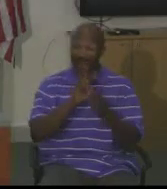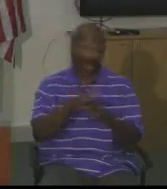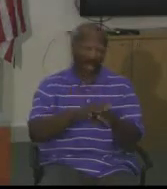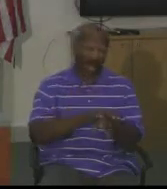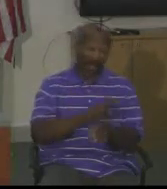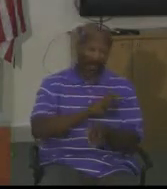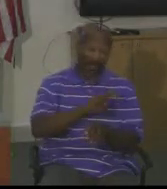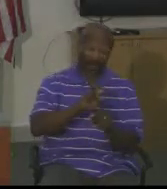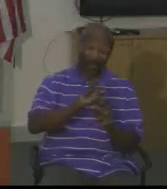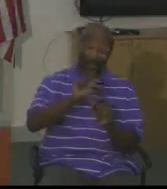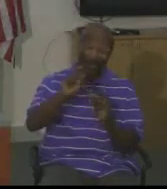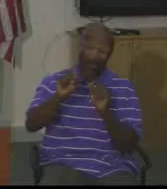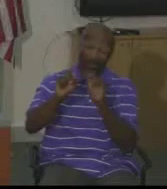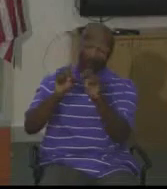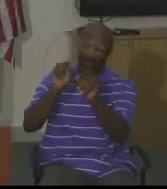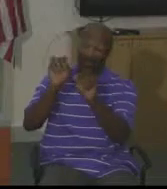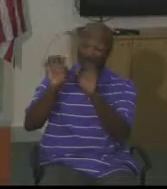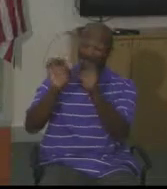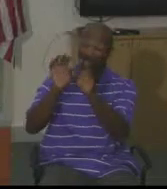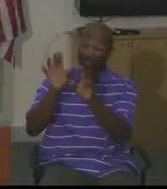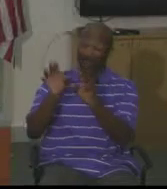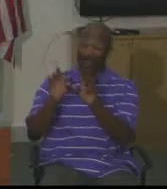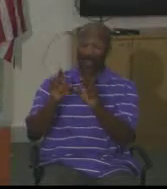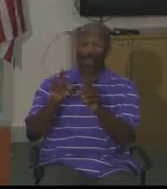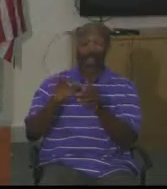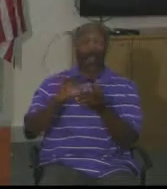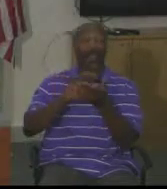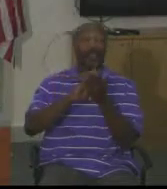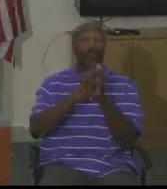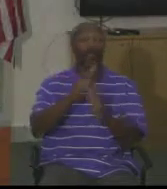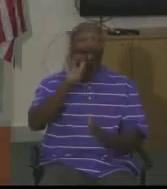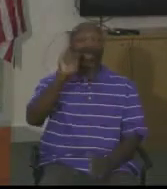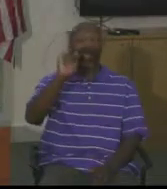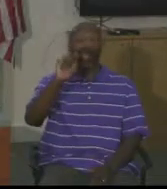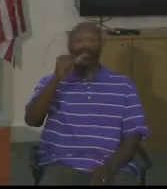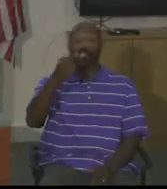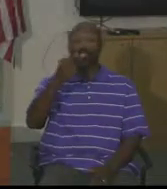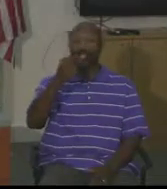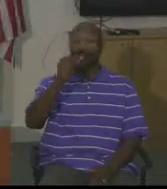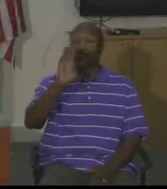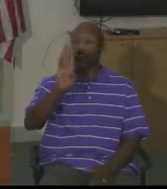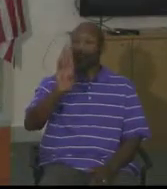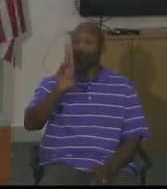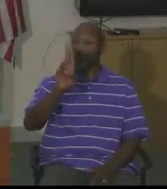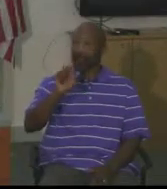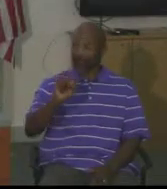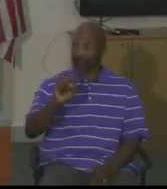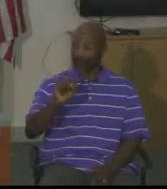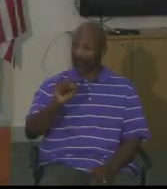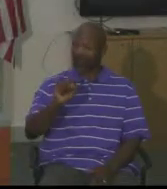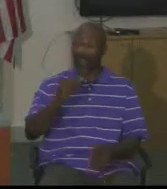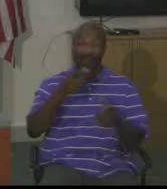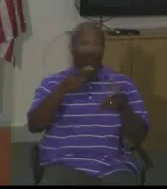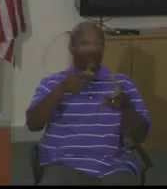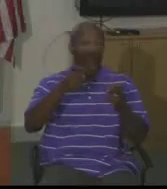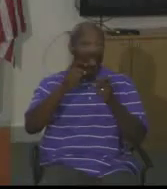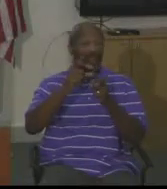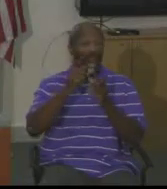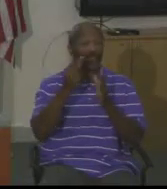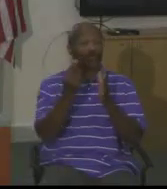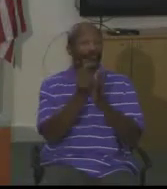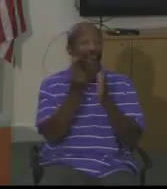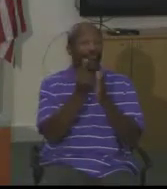system. So they came out with the AGB bus, accelerated graphics port. It was